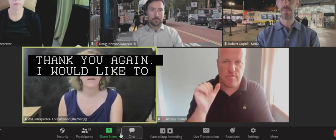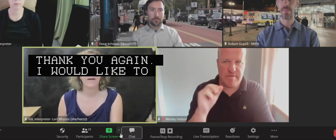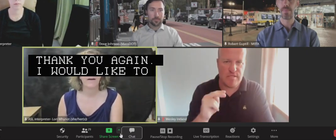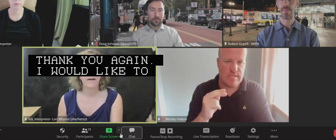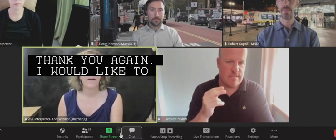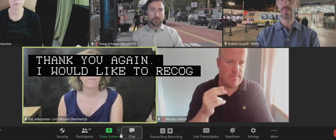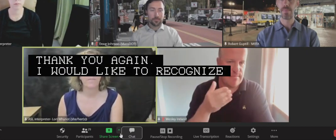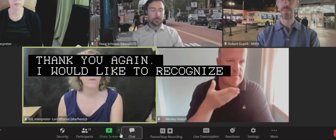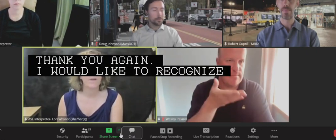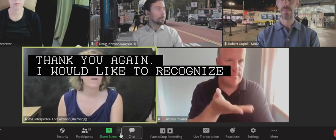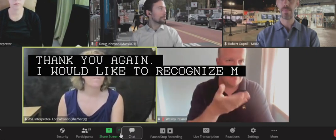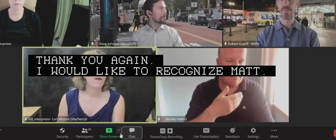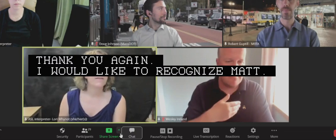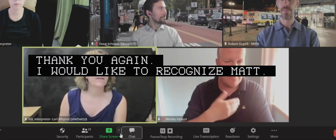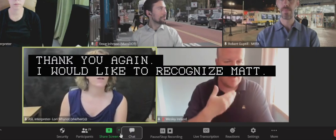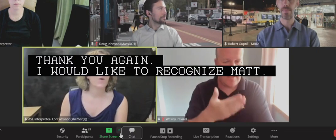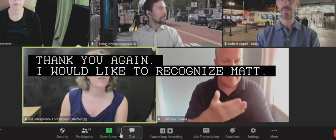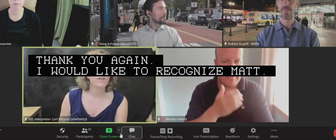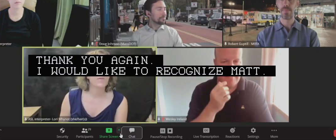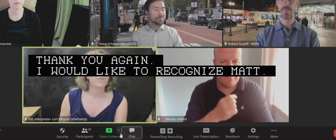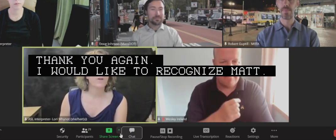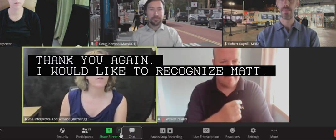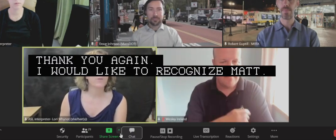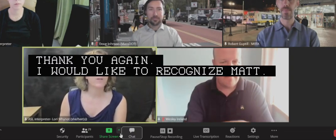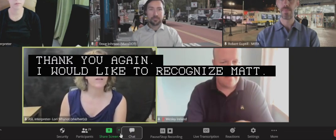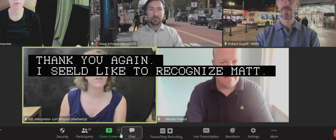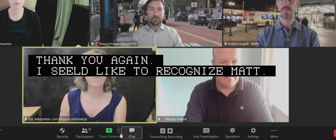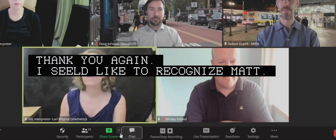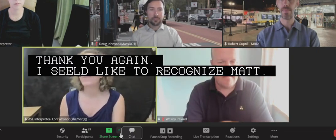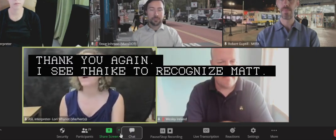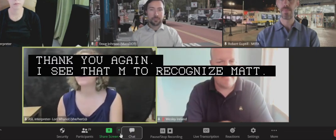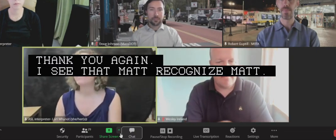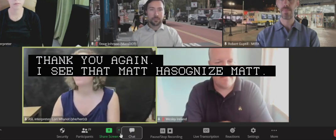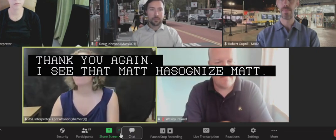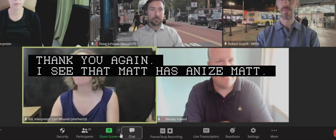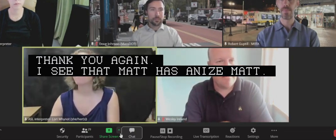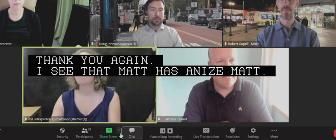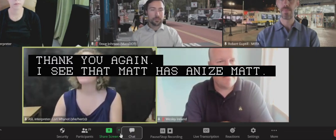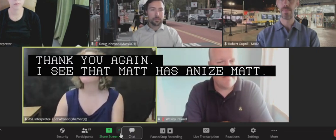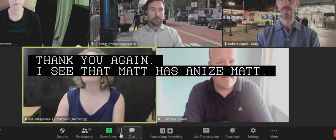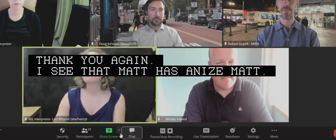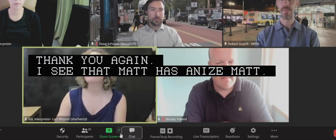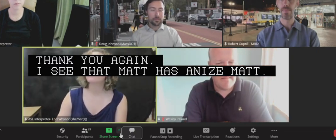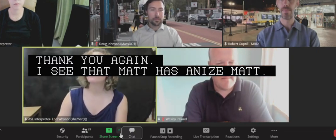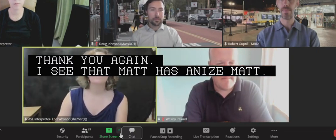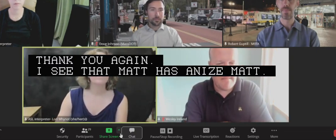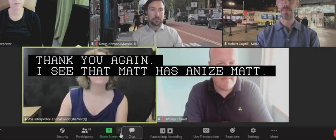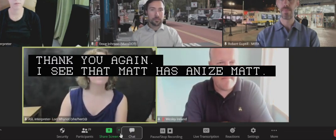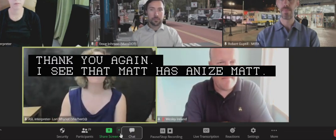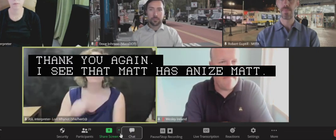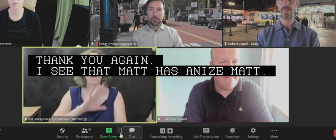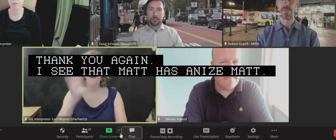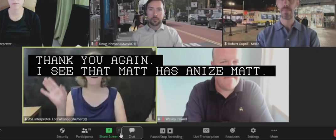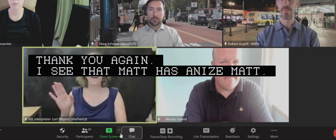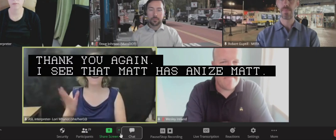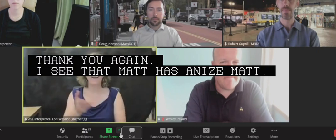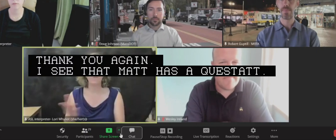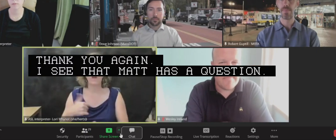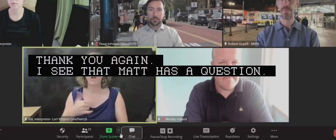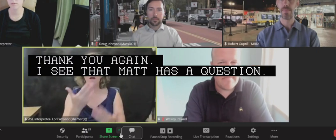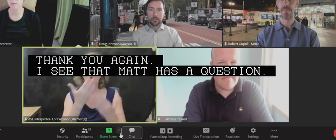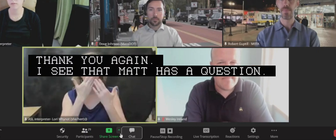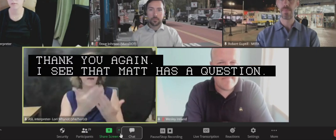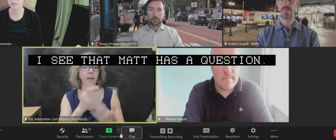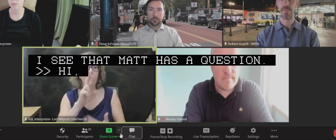that Matt's got a question. He's from Boston Transportation. Hey everyone, just wanted to thank